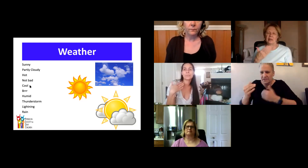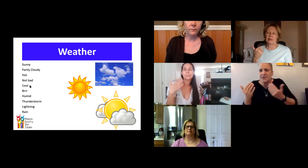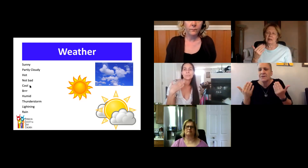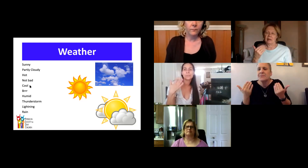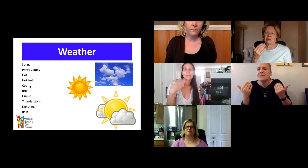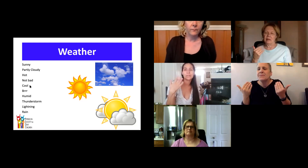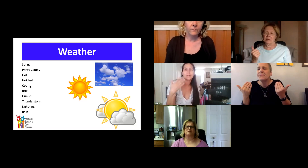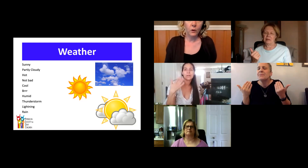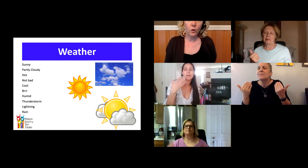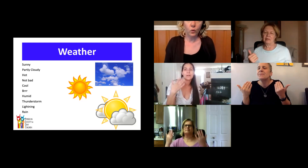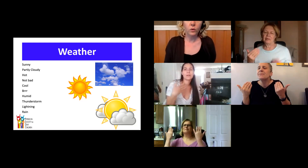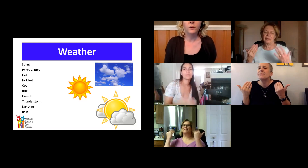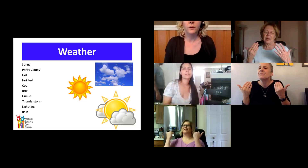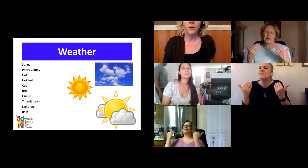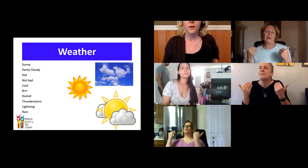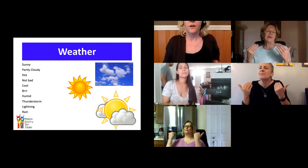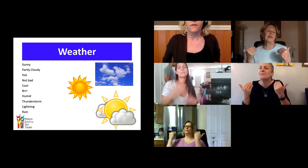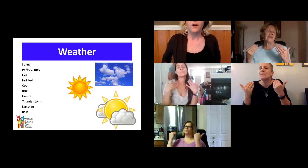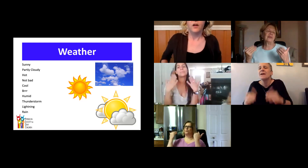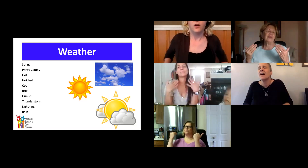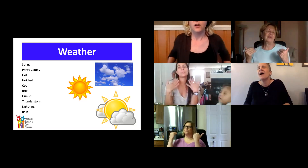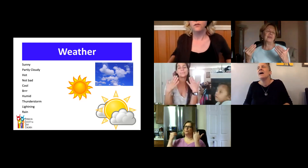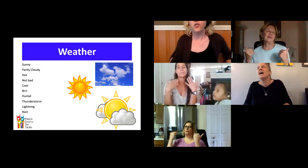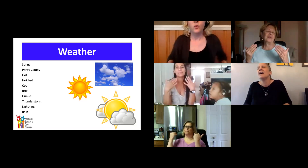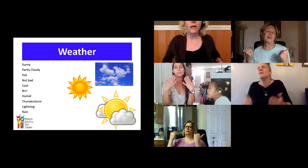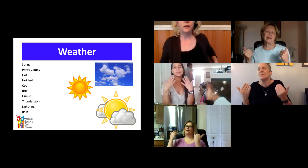Cool, very good. Two hands, cool.